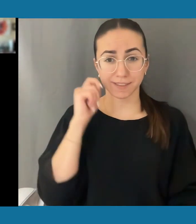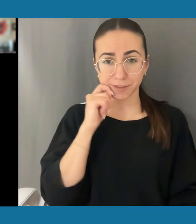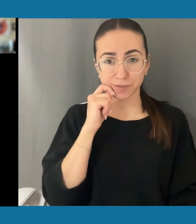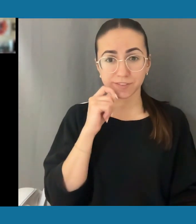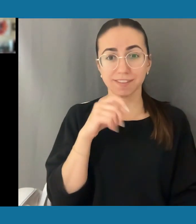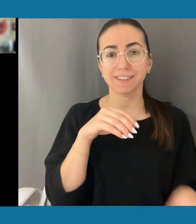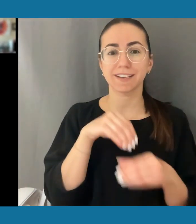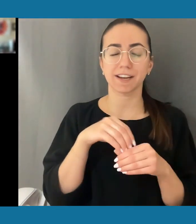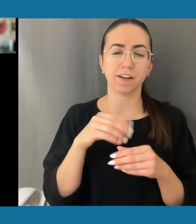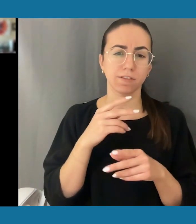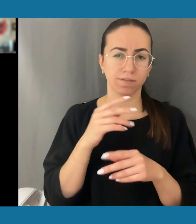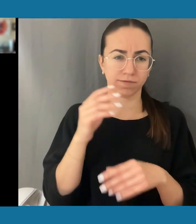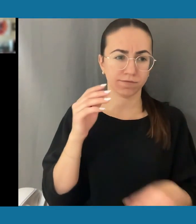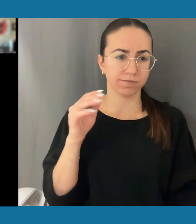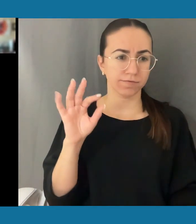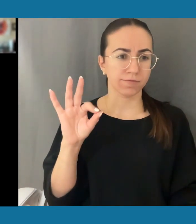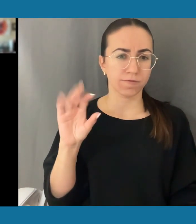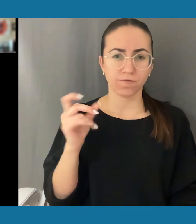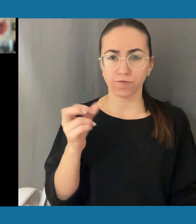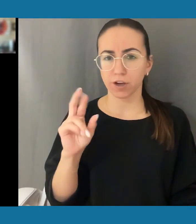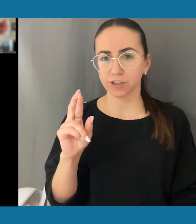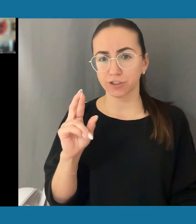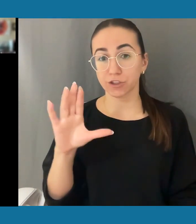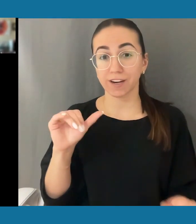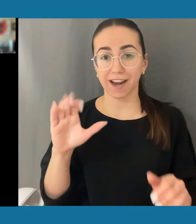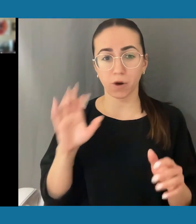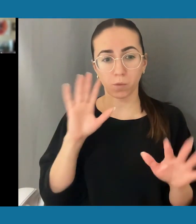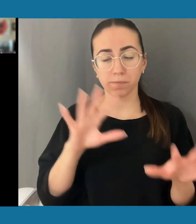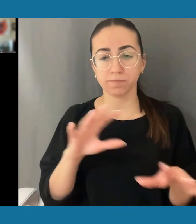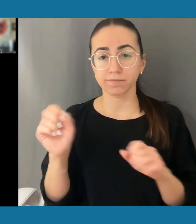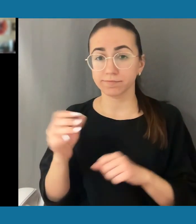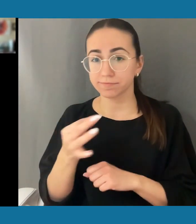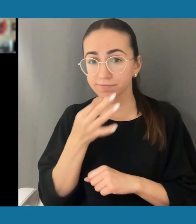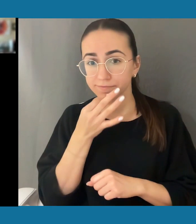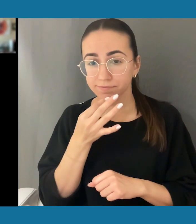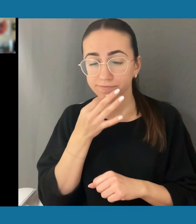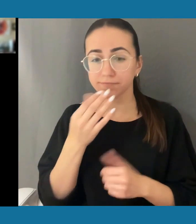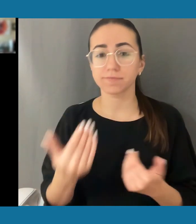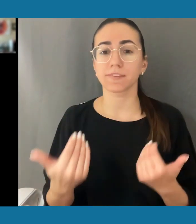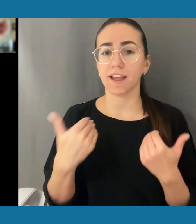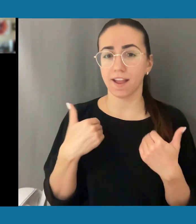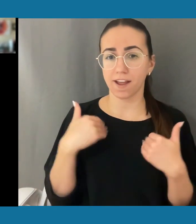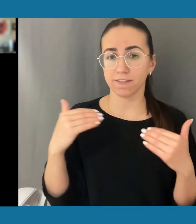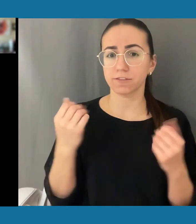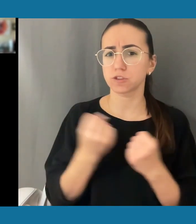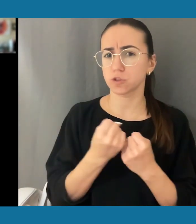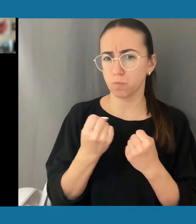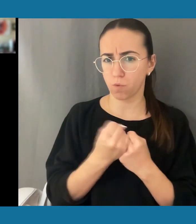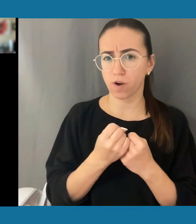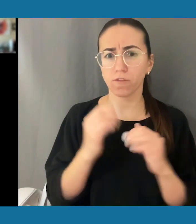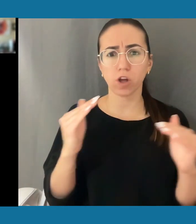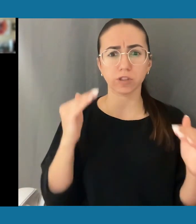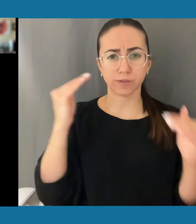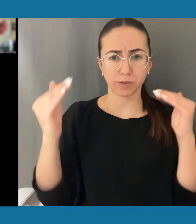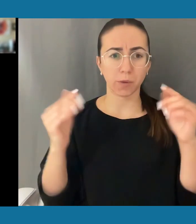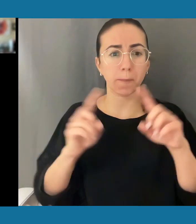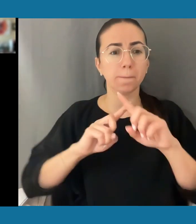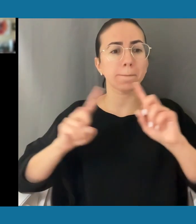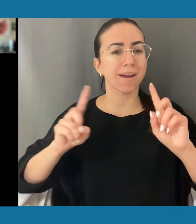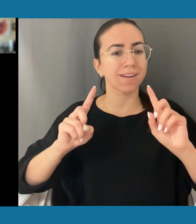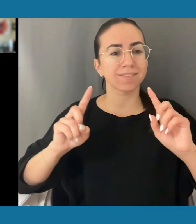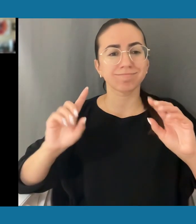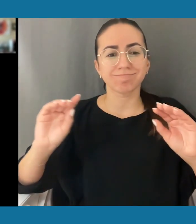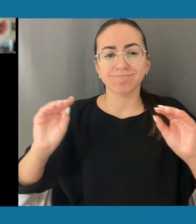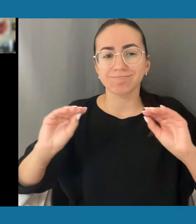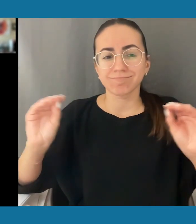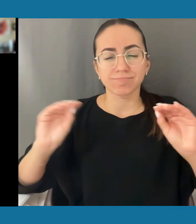care who will be aging out soon. They have supportive adults in their life, just none who are